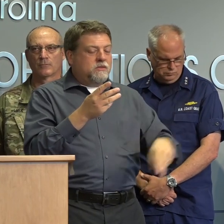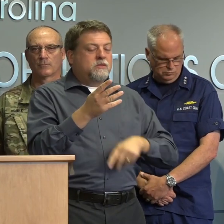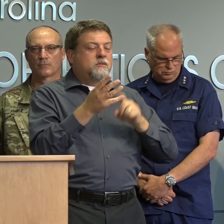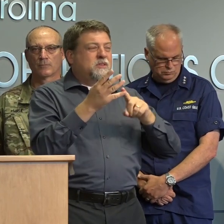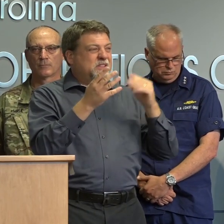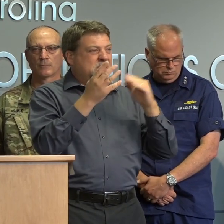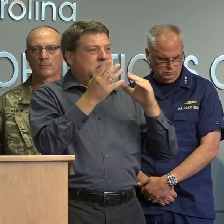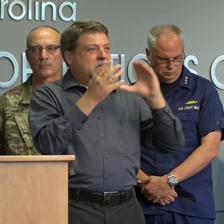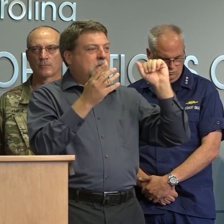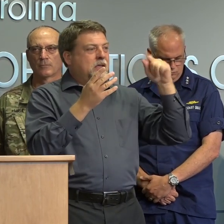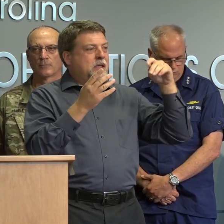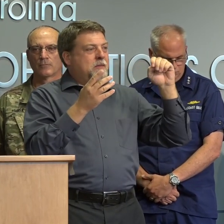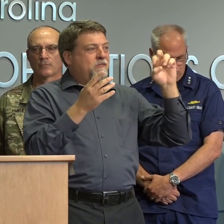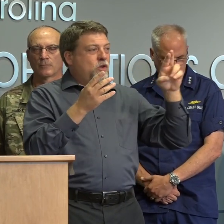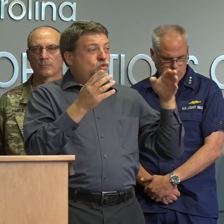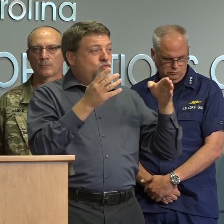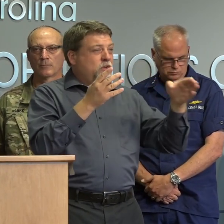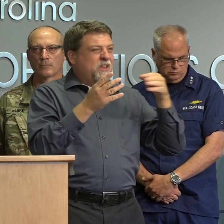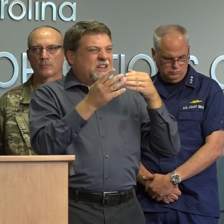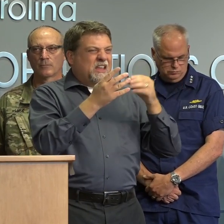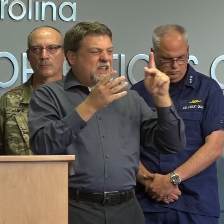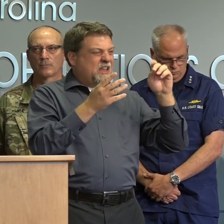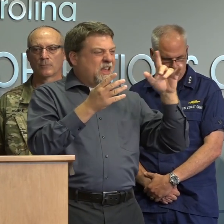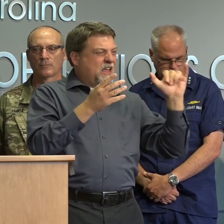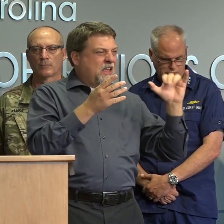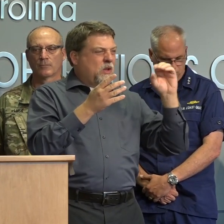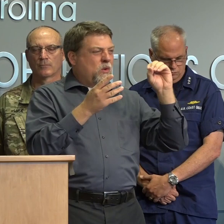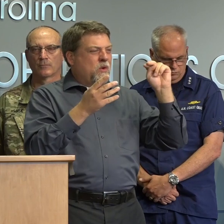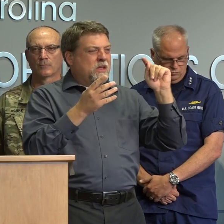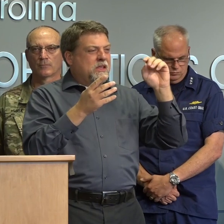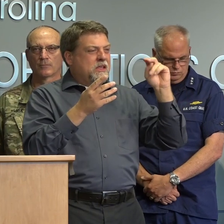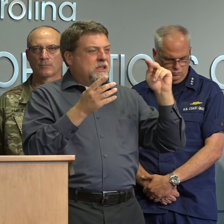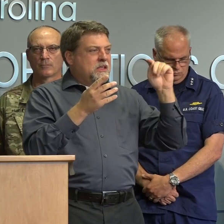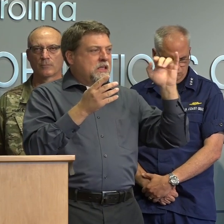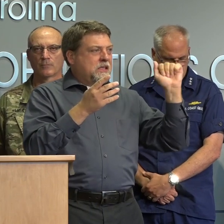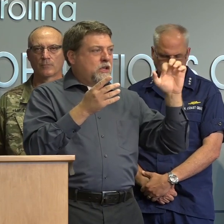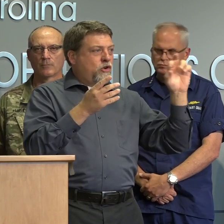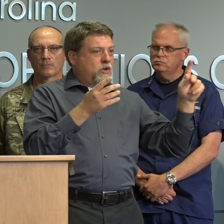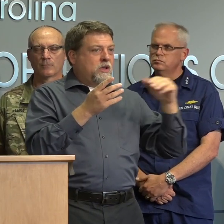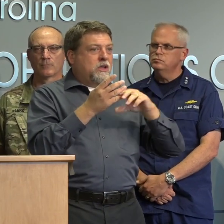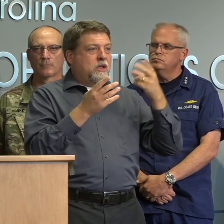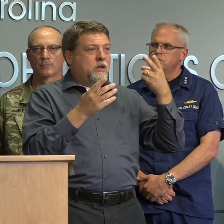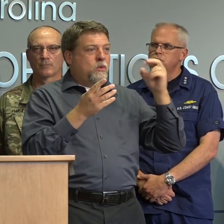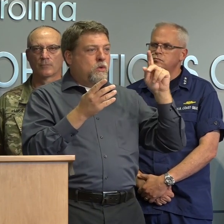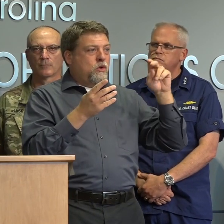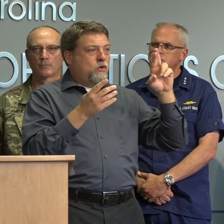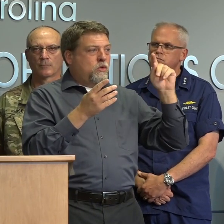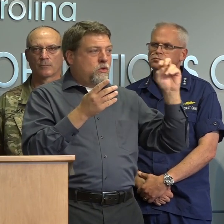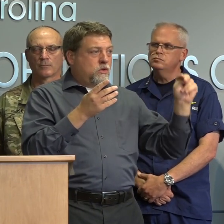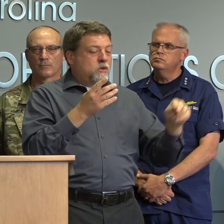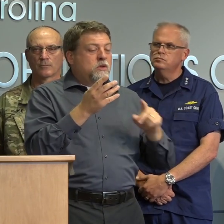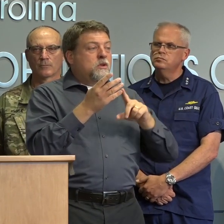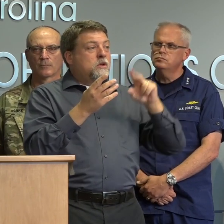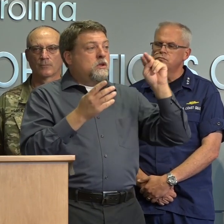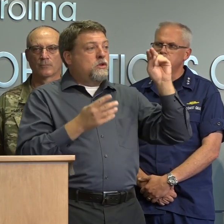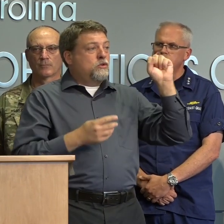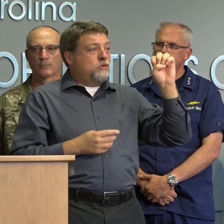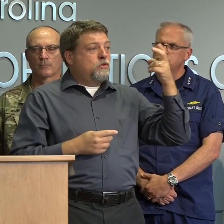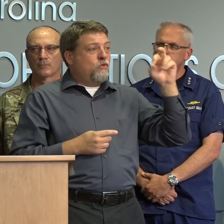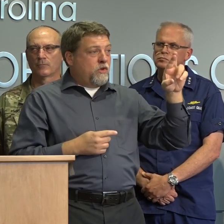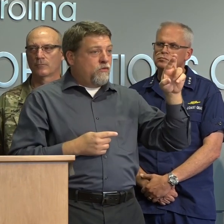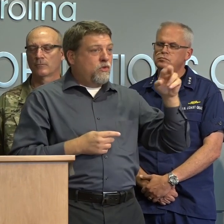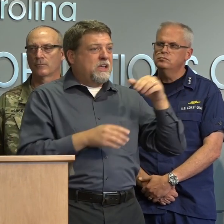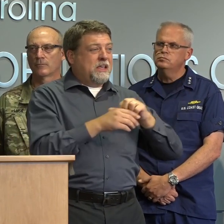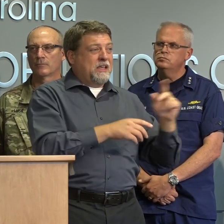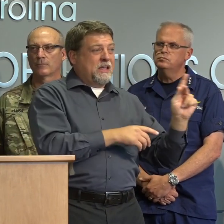Lumberton, Cape Fear River near Kelly, Contentnia Creek at Hookerton, Neuse River at Kinston, Northeast Cape Fear